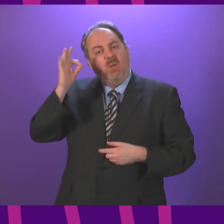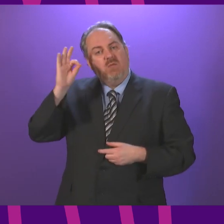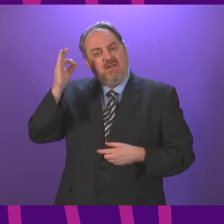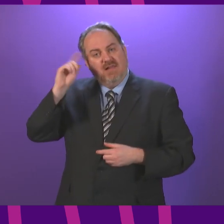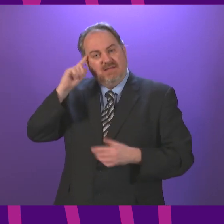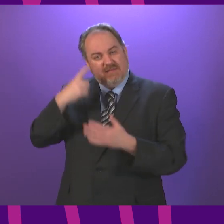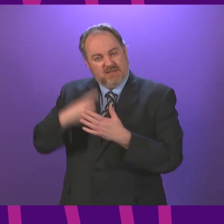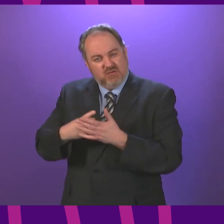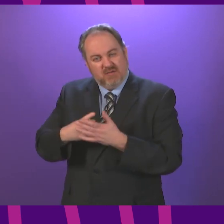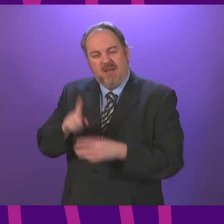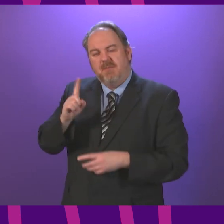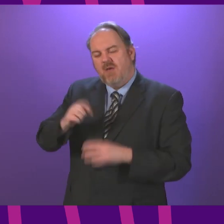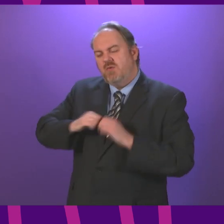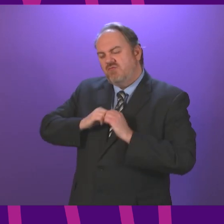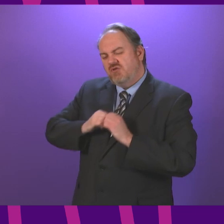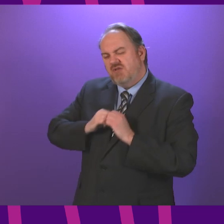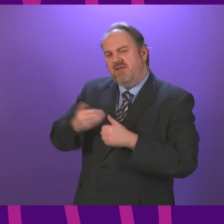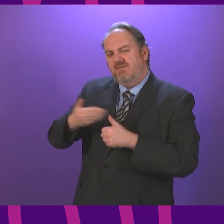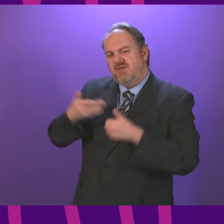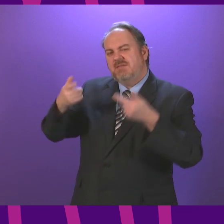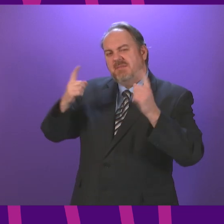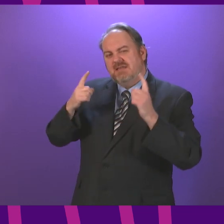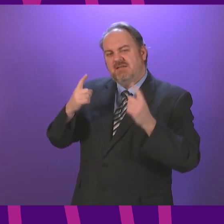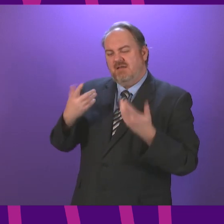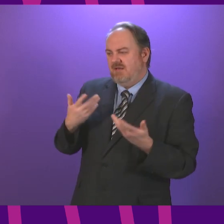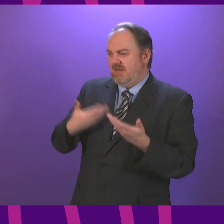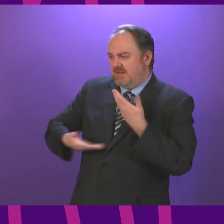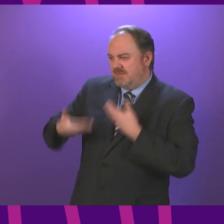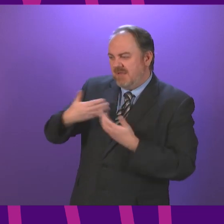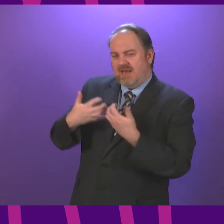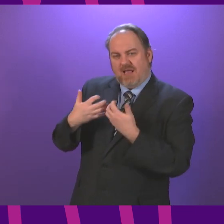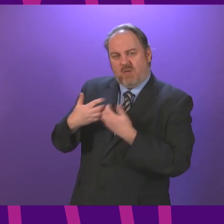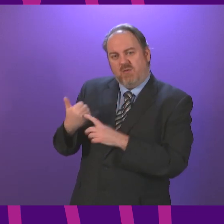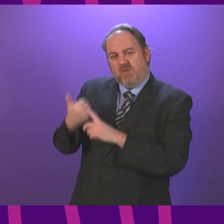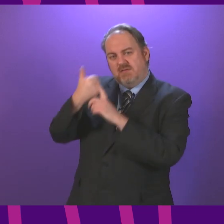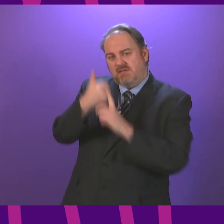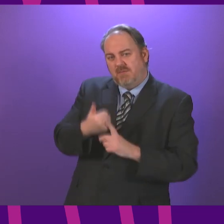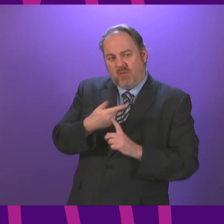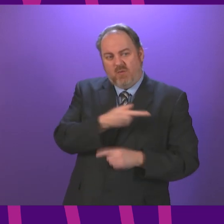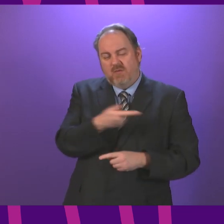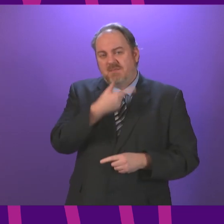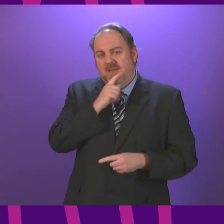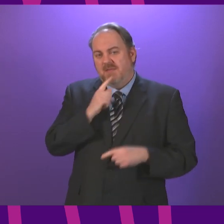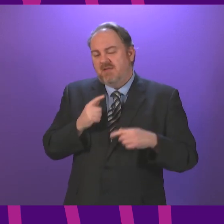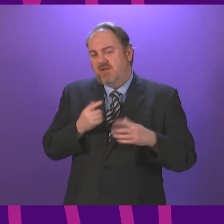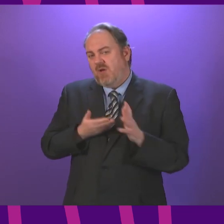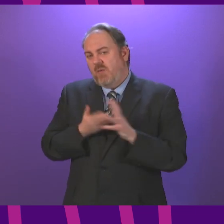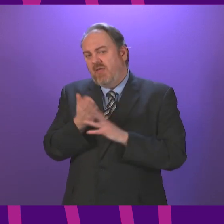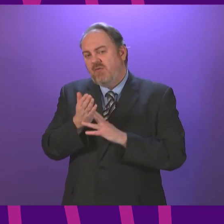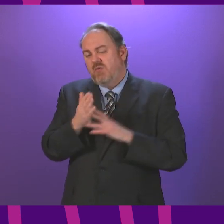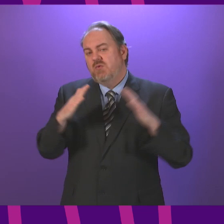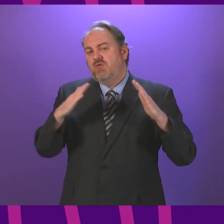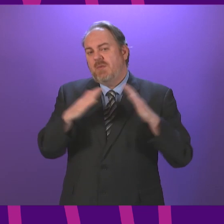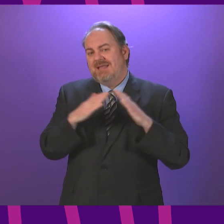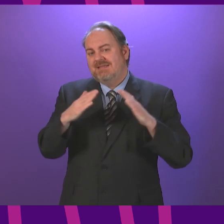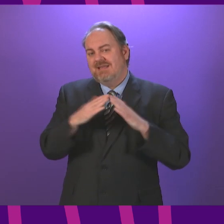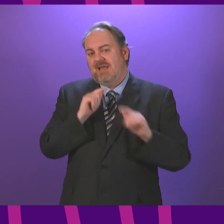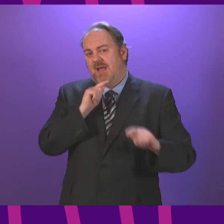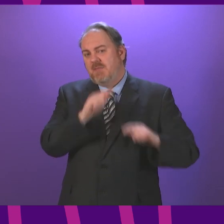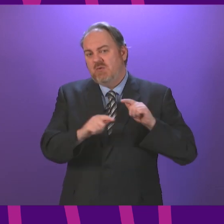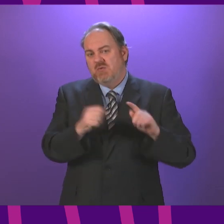grateful if the First Minister would take the opportunity to outline what support the Scottish Government has made available for domestic abuse services, including women's aid,